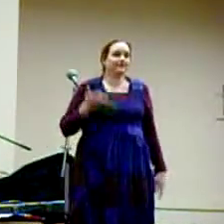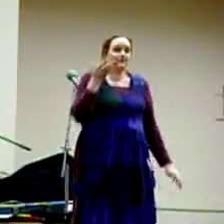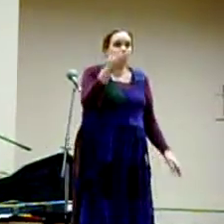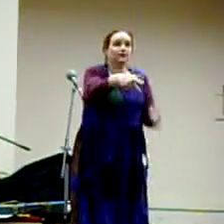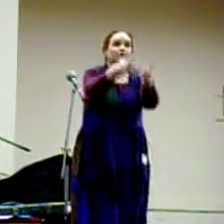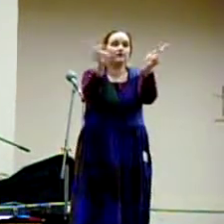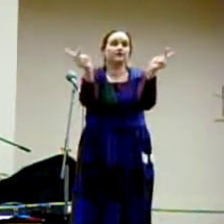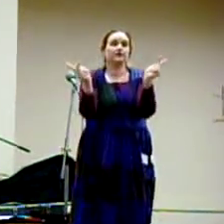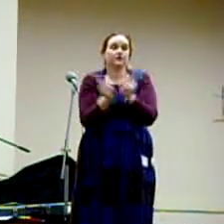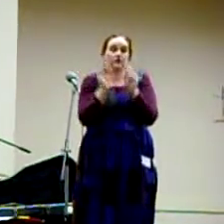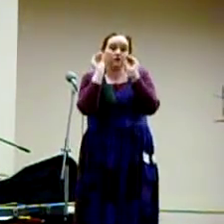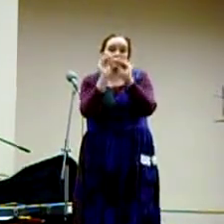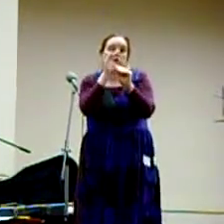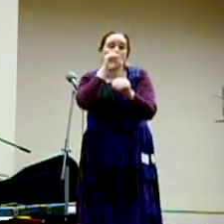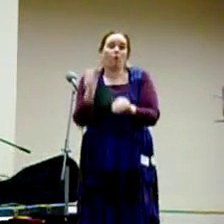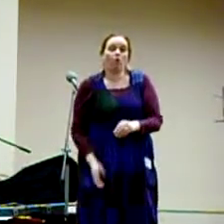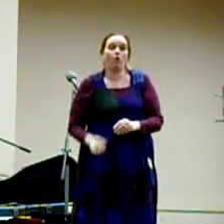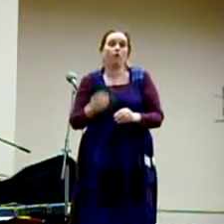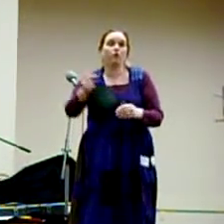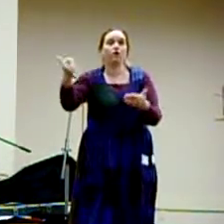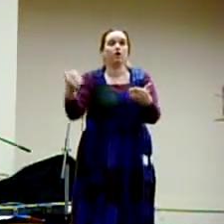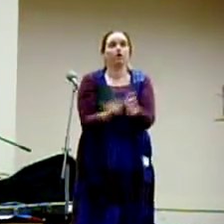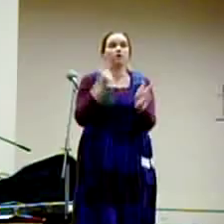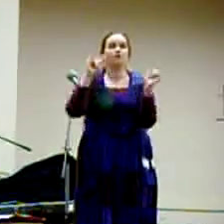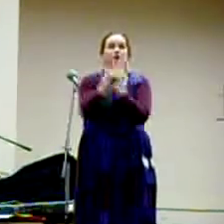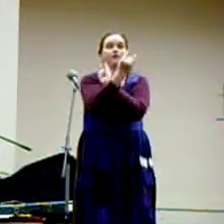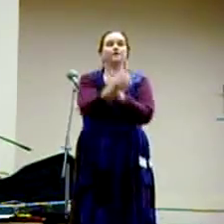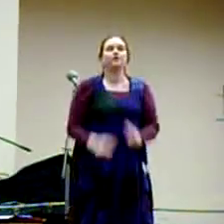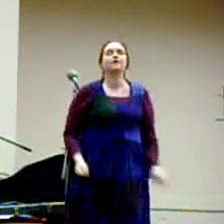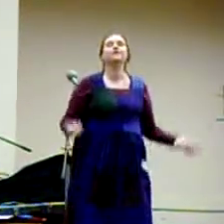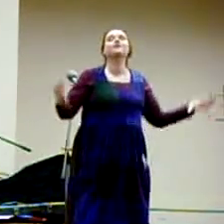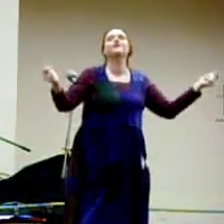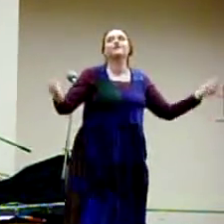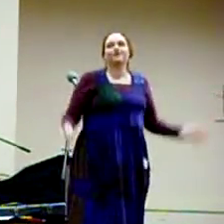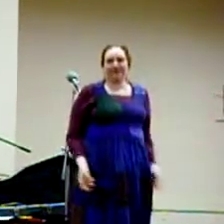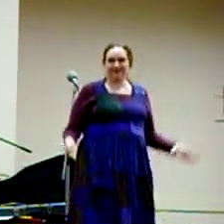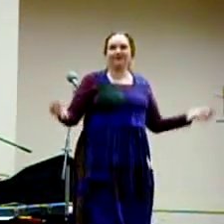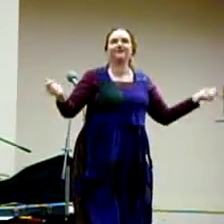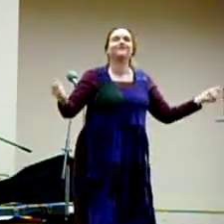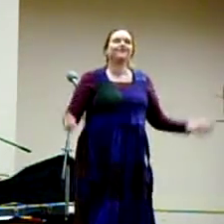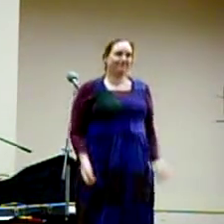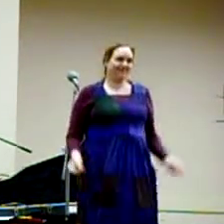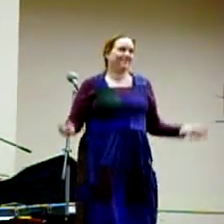There's a place they teach old dogs new tricks.